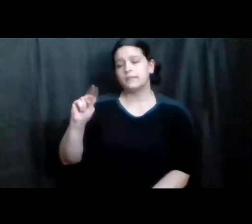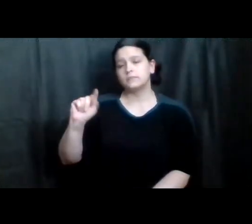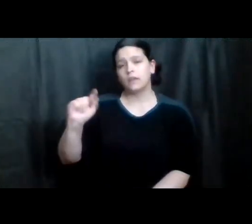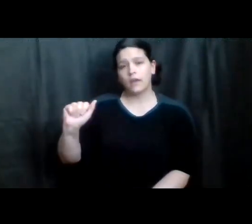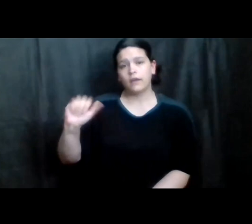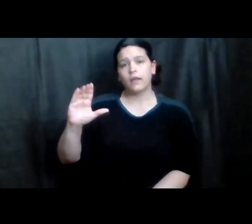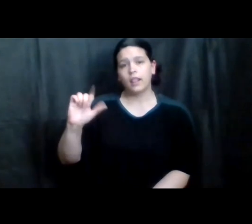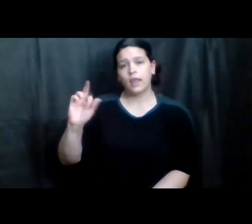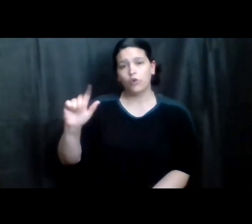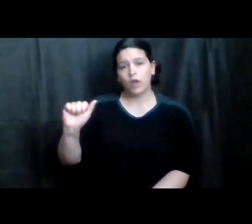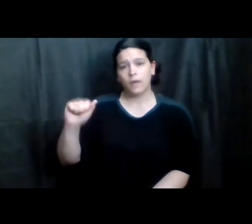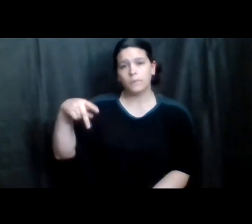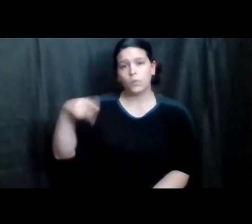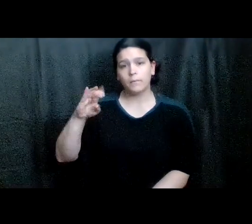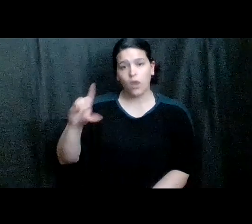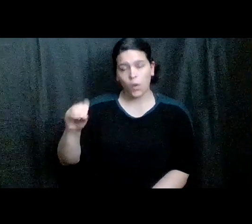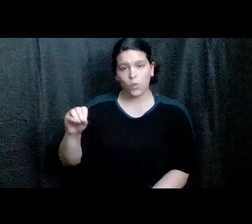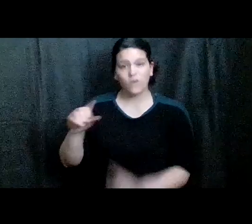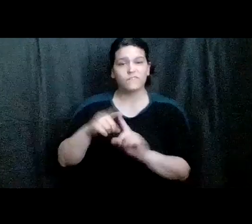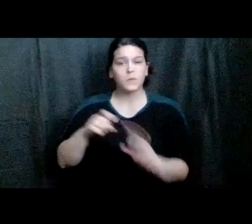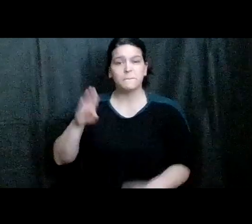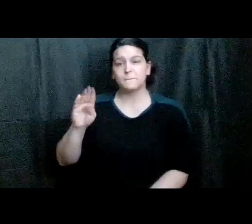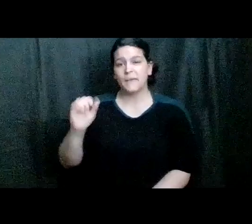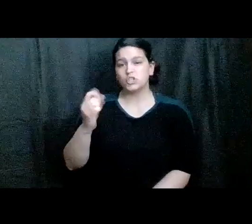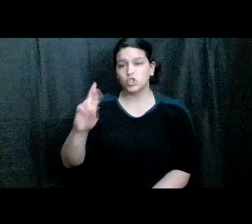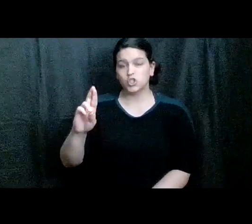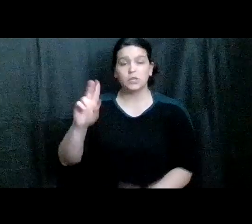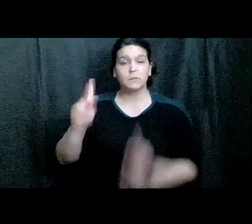the Badger people and the Winter people.